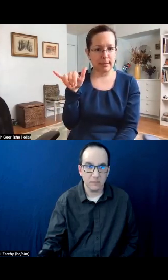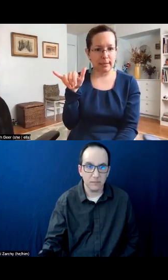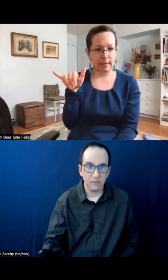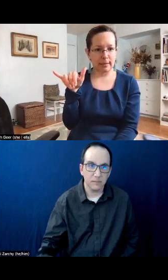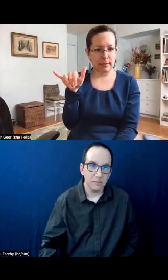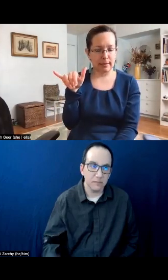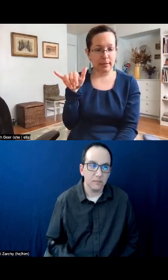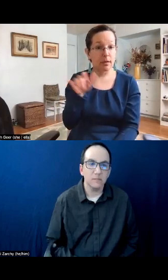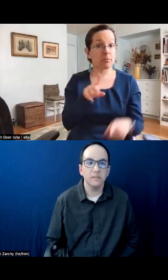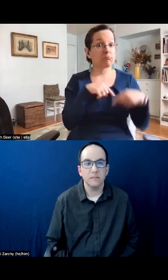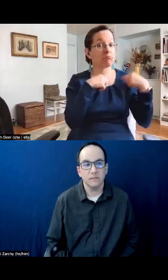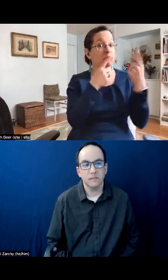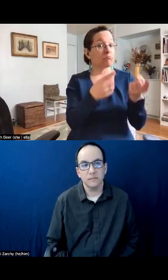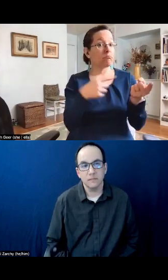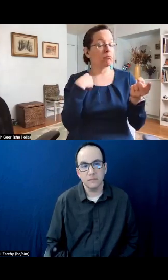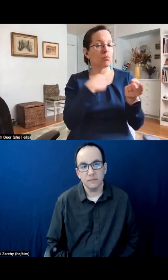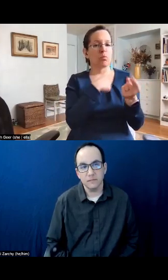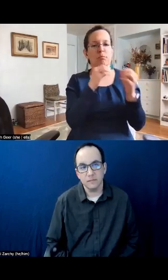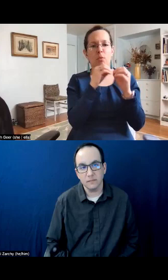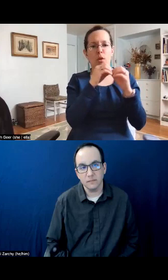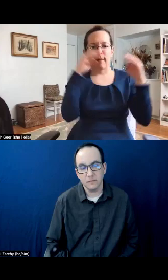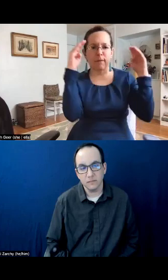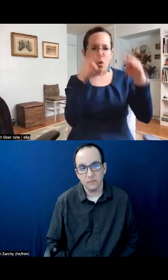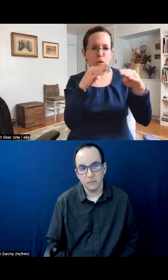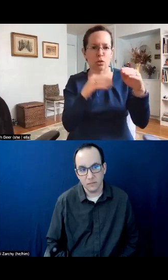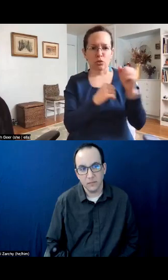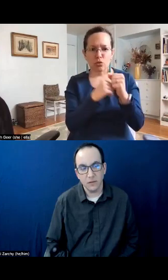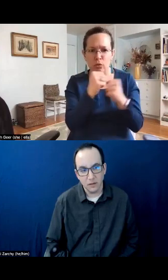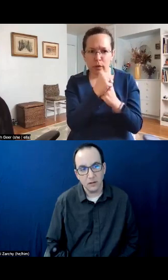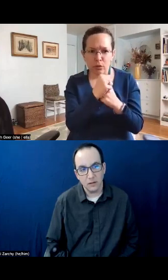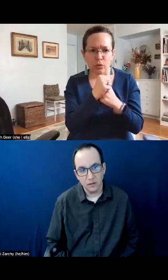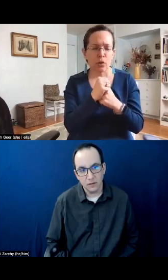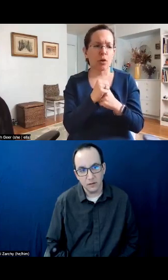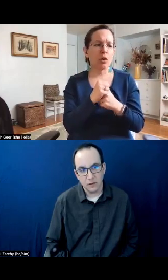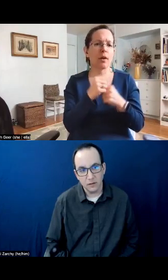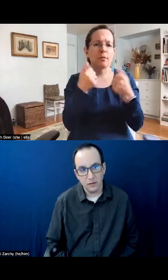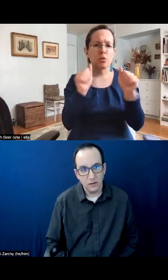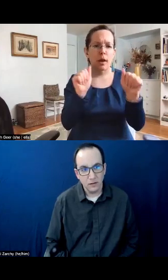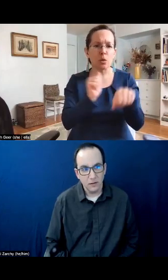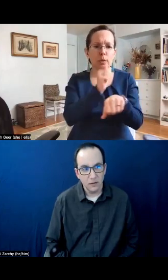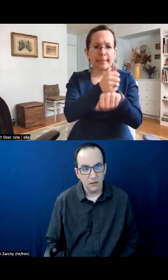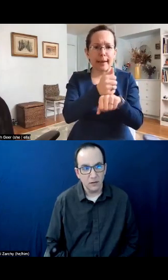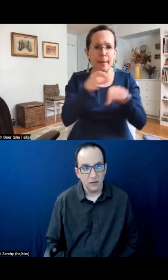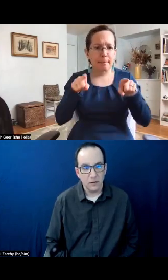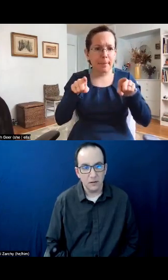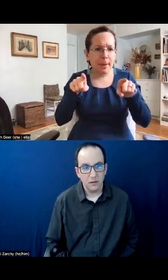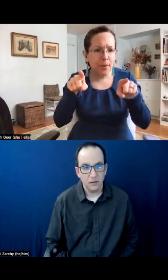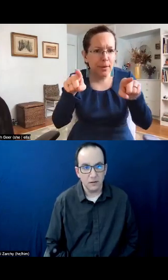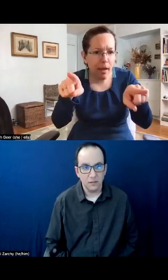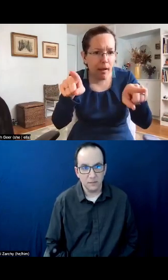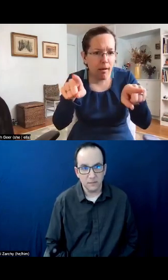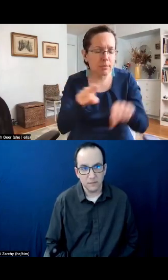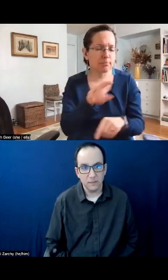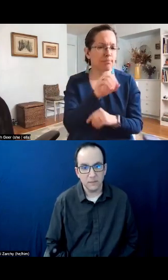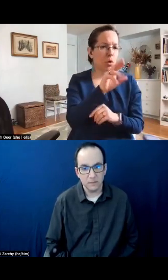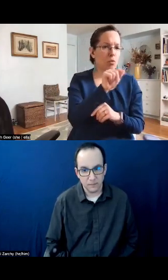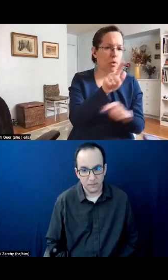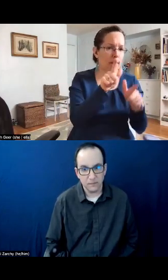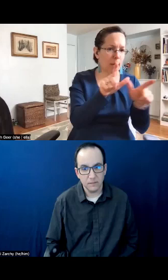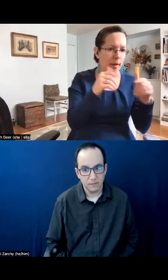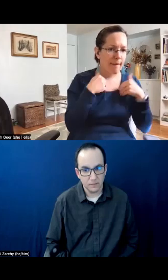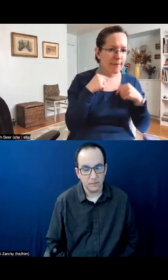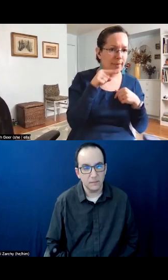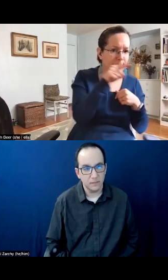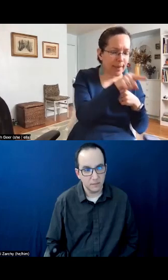apply to the signed modality. Thus far, we have compared and contrasted the structures between the oral